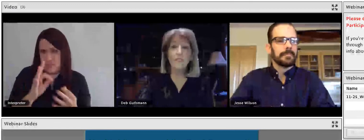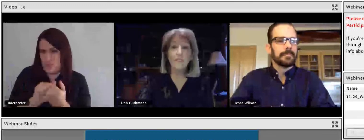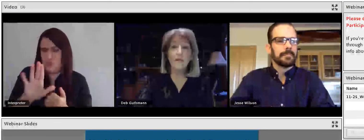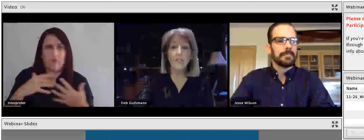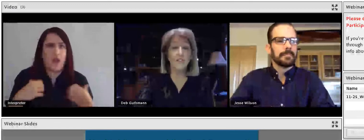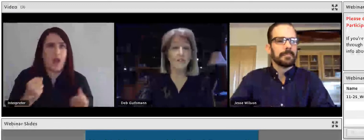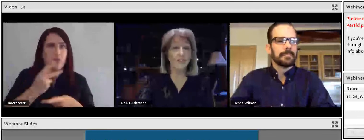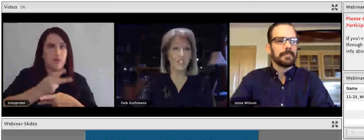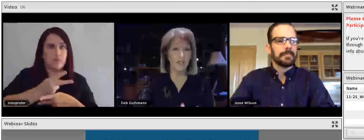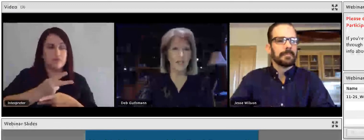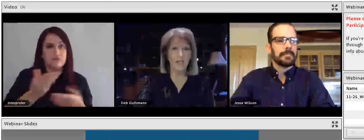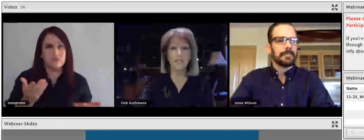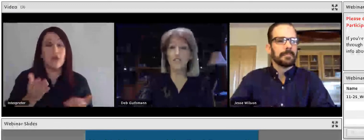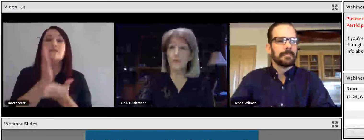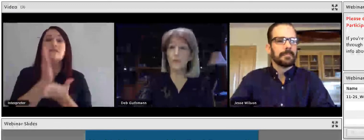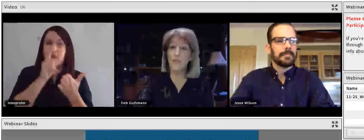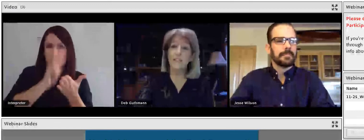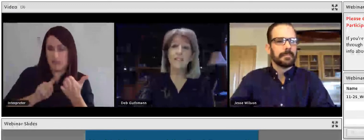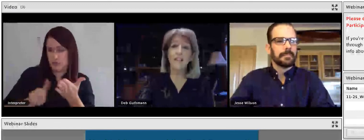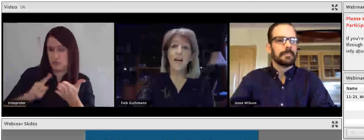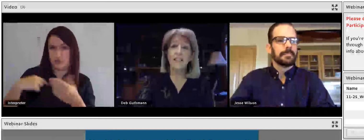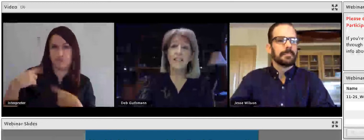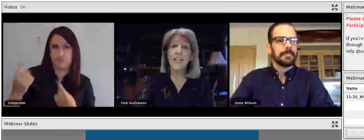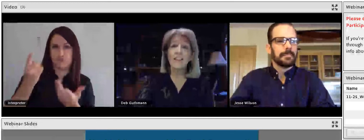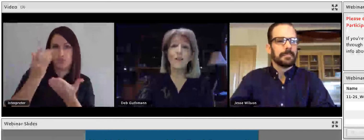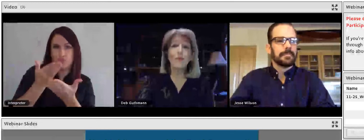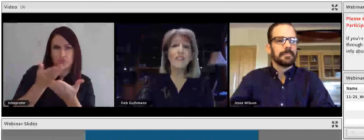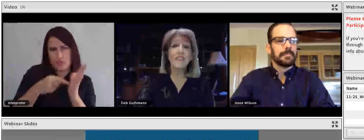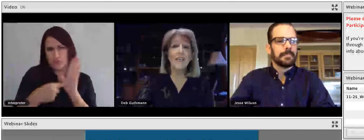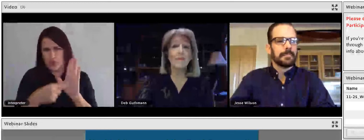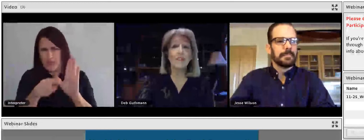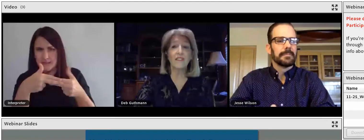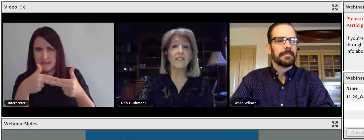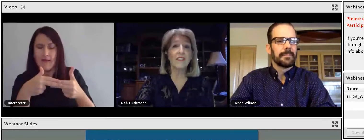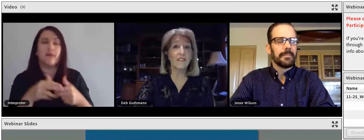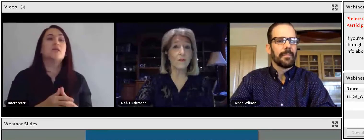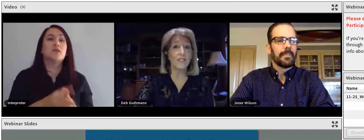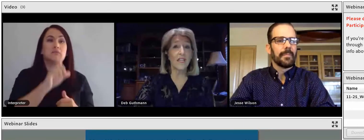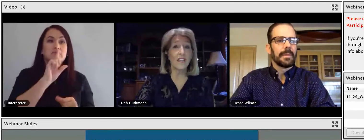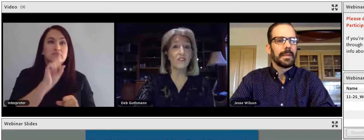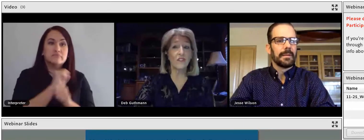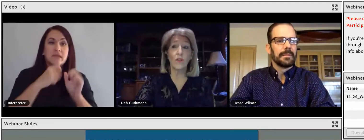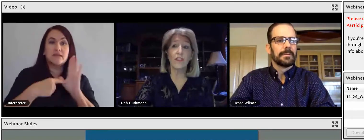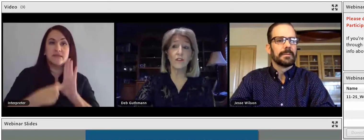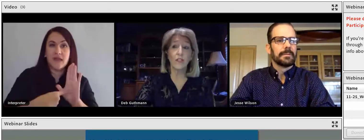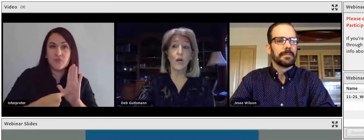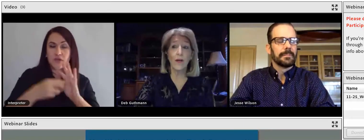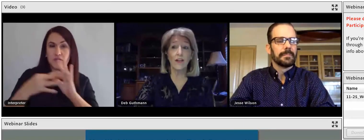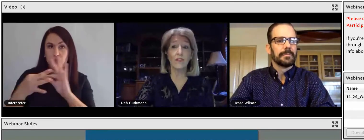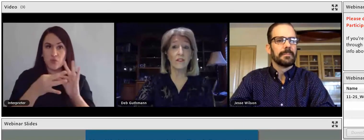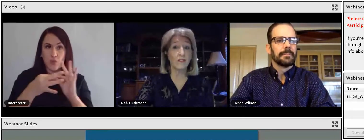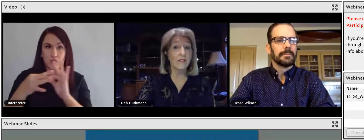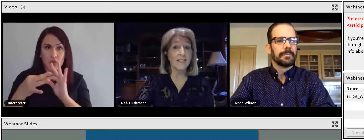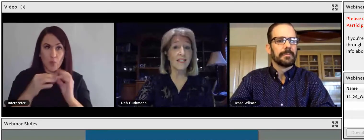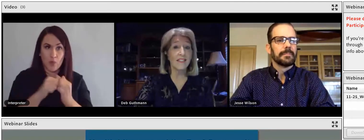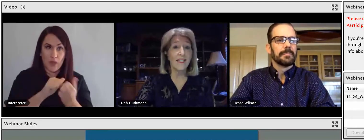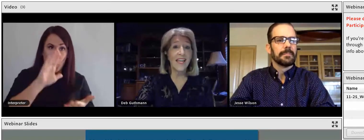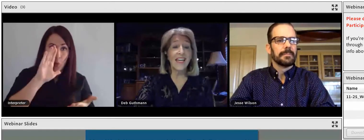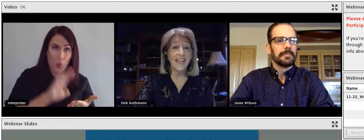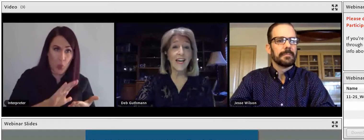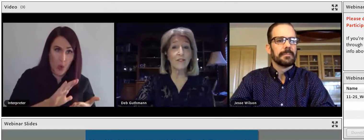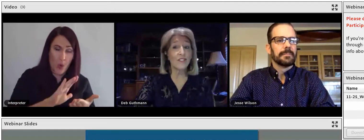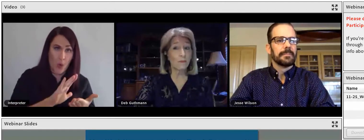And there's been some research done, as is shown on this slide, that really demonstrates the association with low health